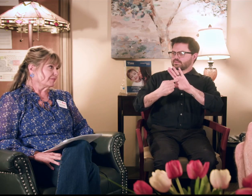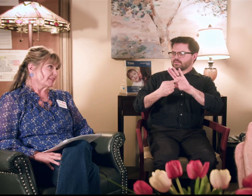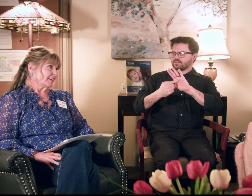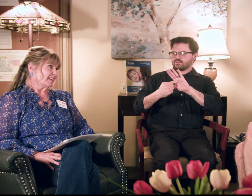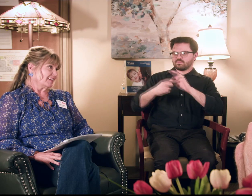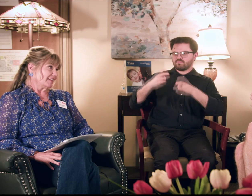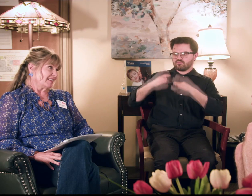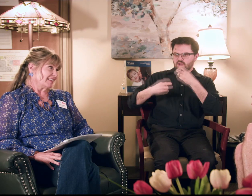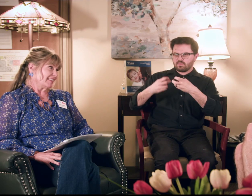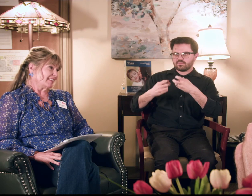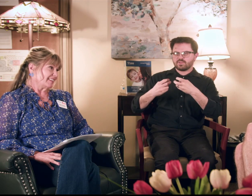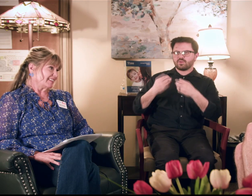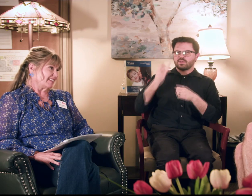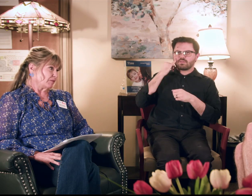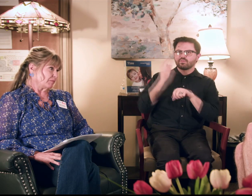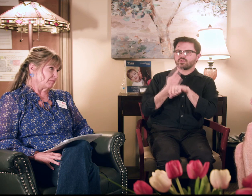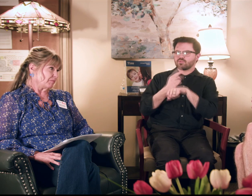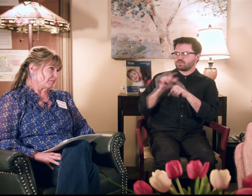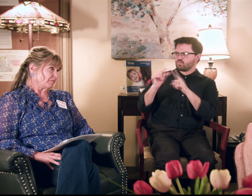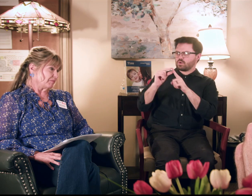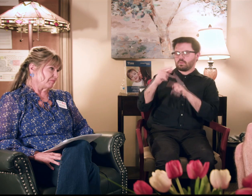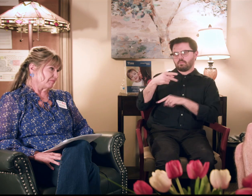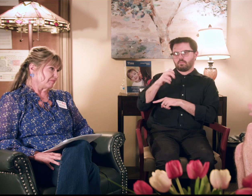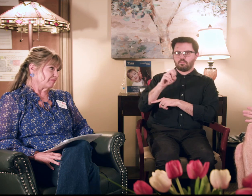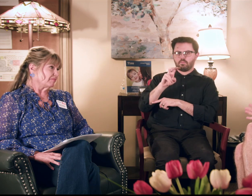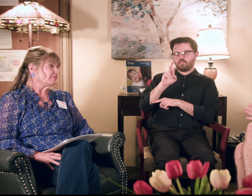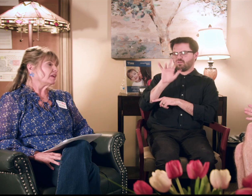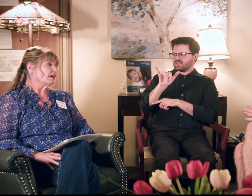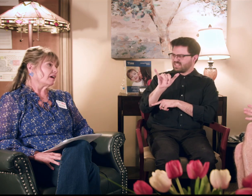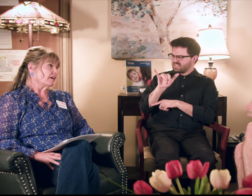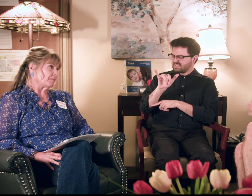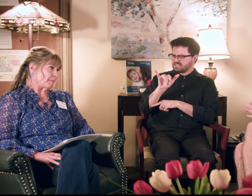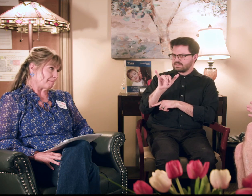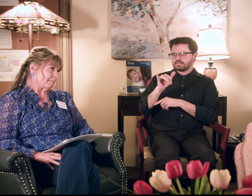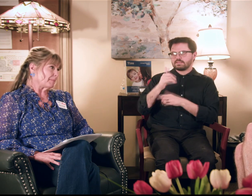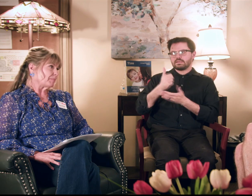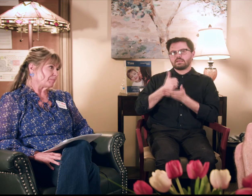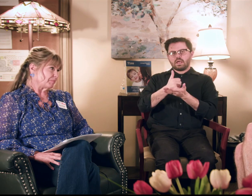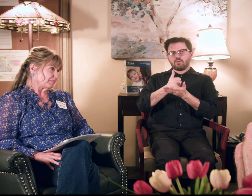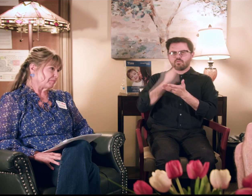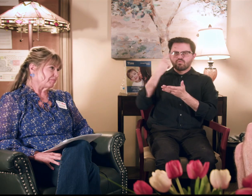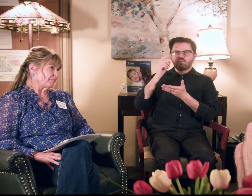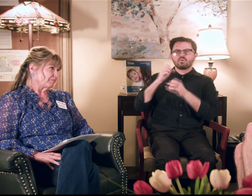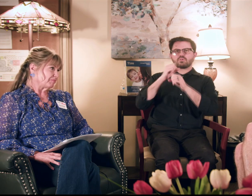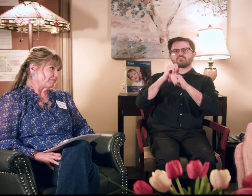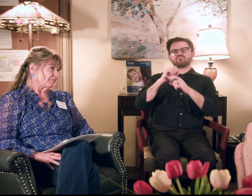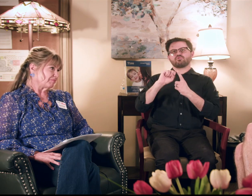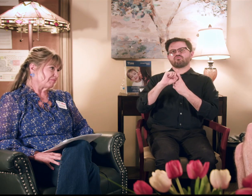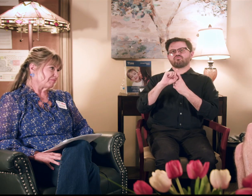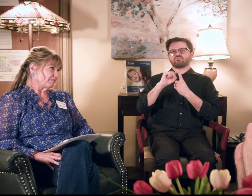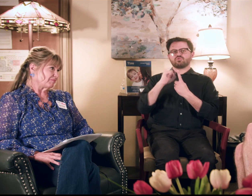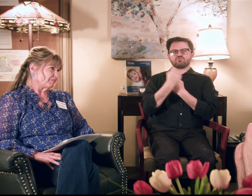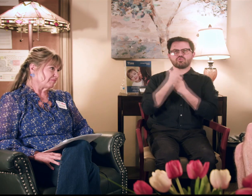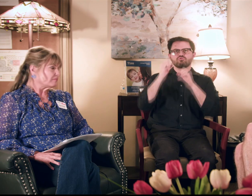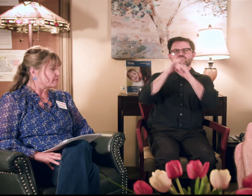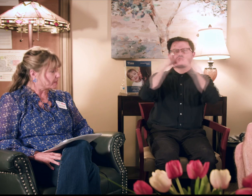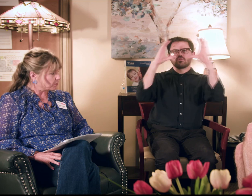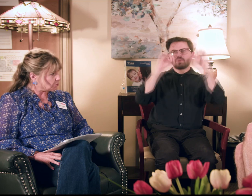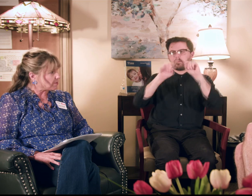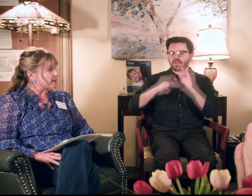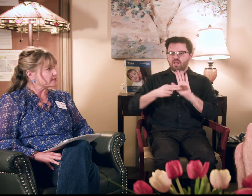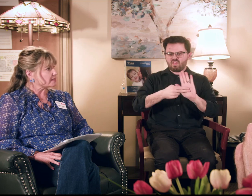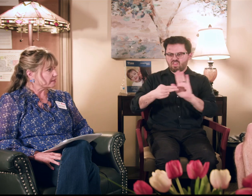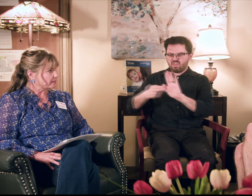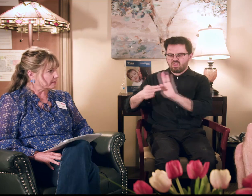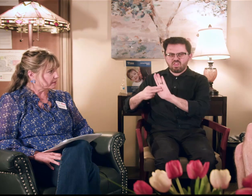sociological construct is probably helpful, but as a label is very unhelpful, right? And what can come as like a stigma